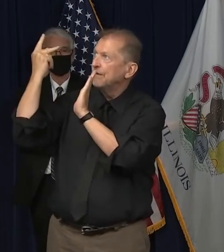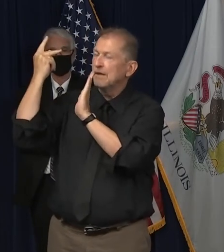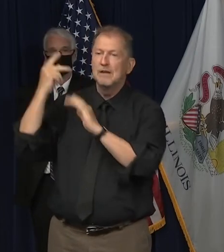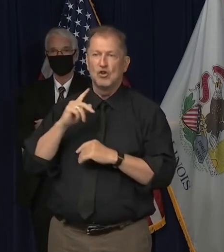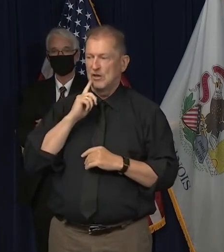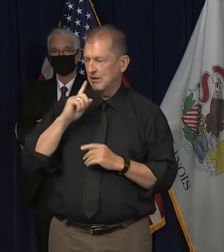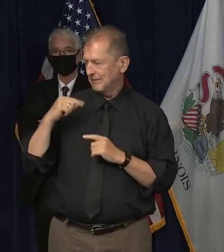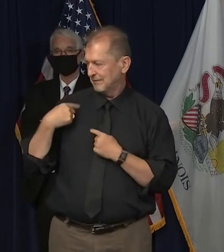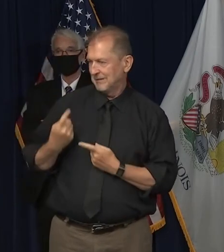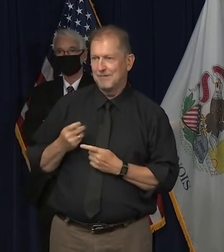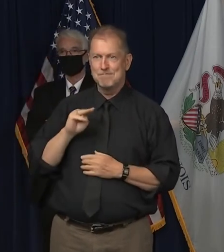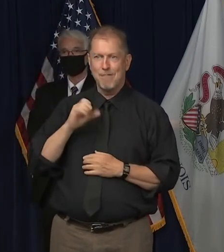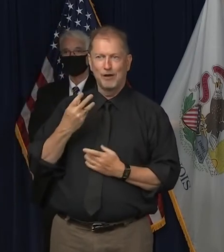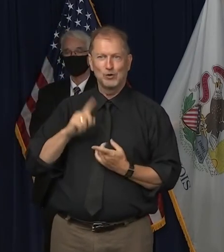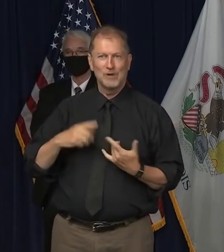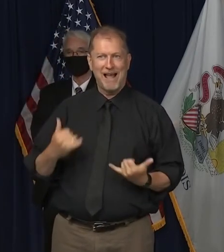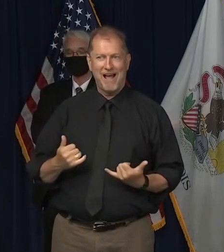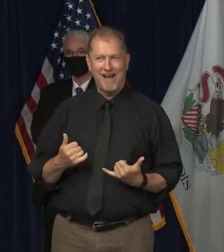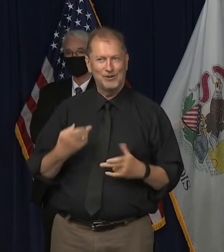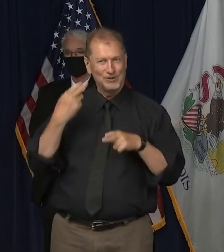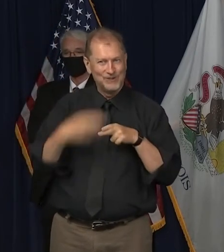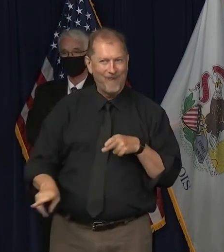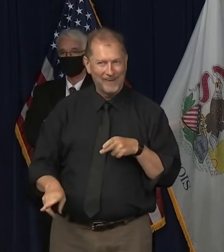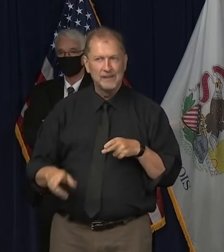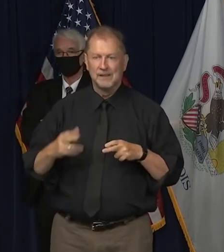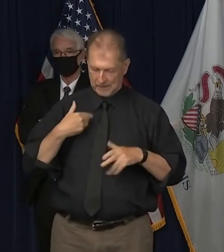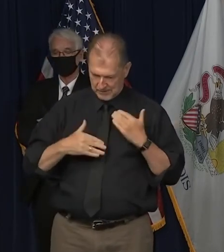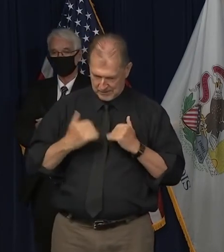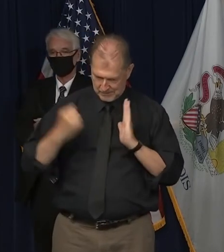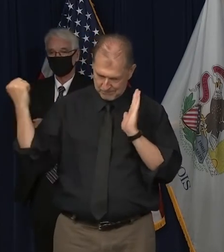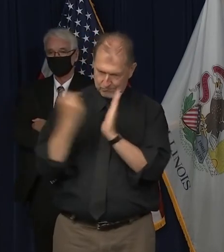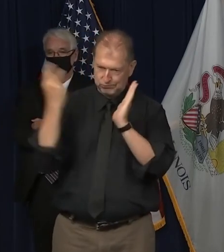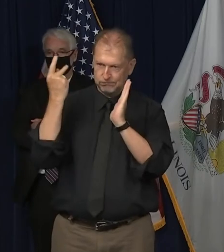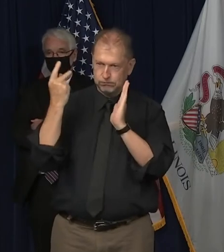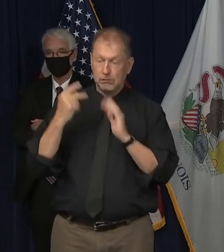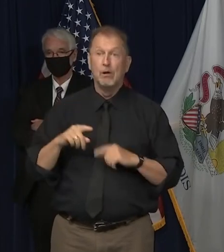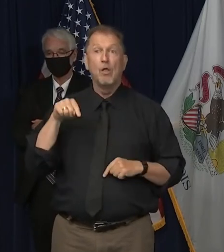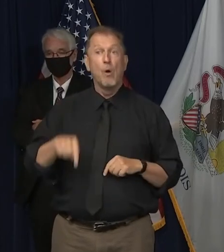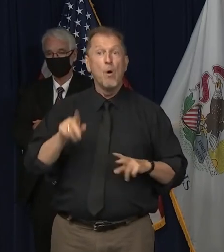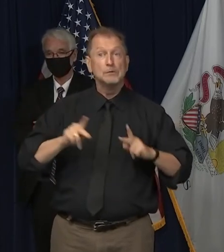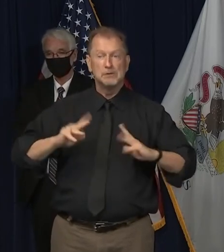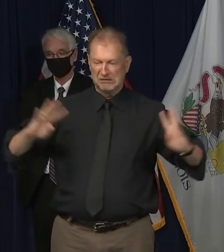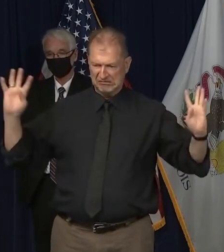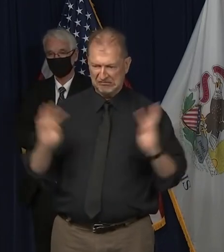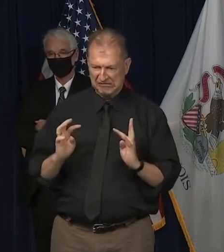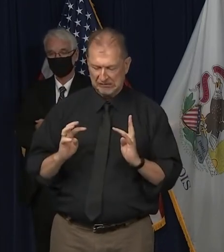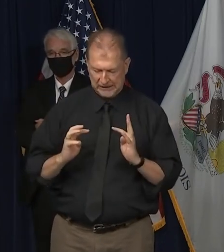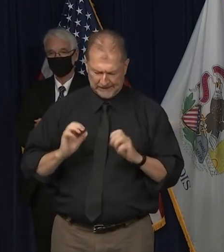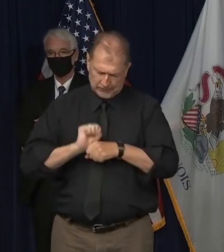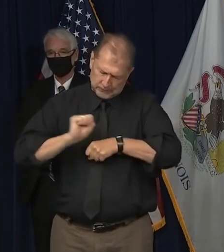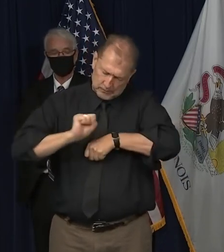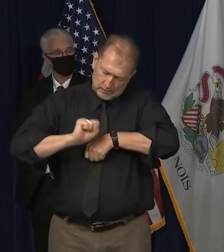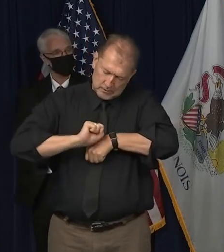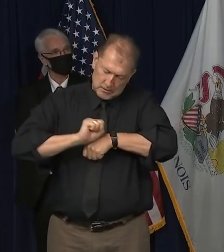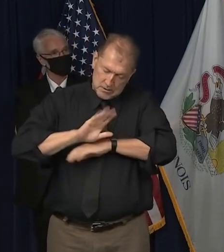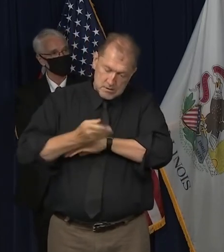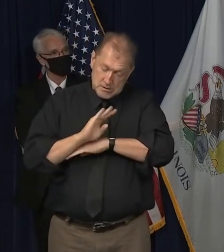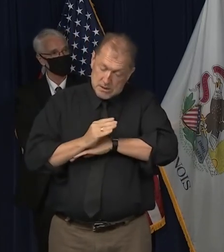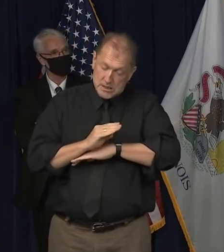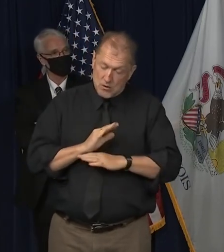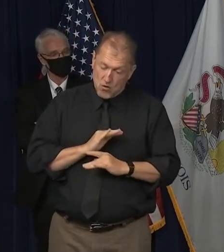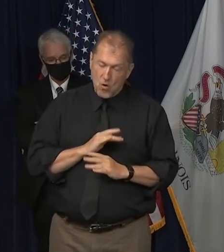months. I can only describe their collective effort as heroic, and I might also